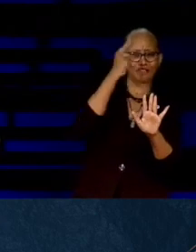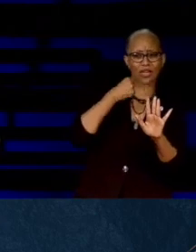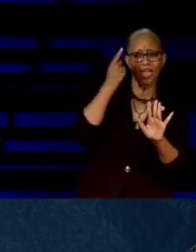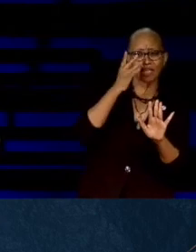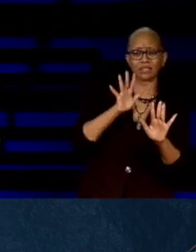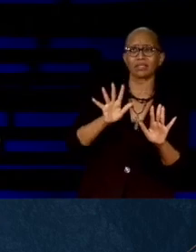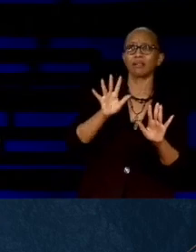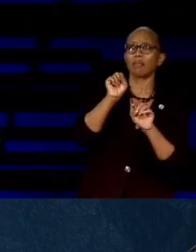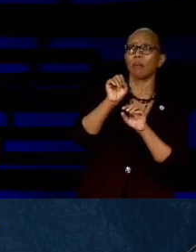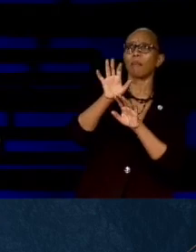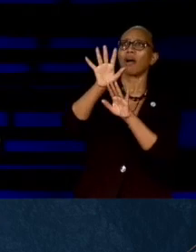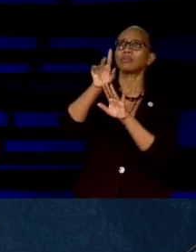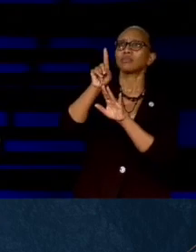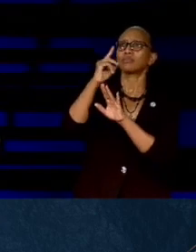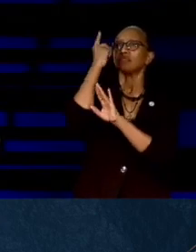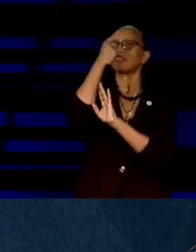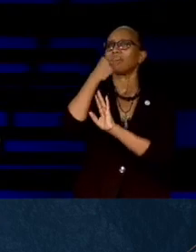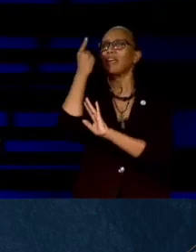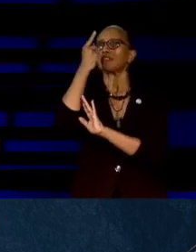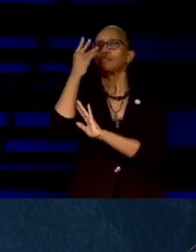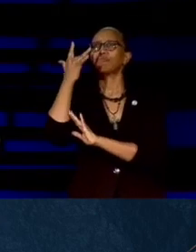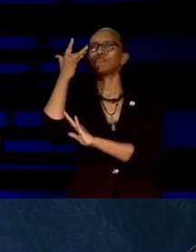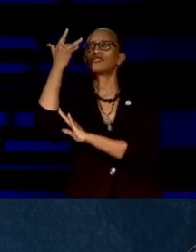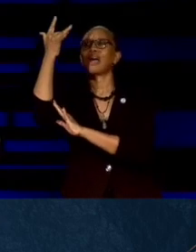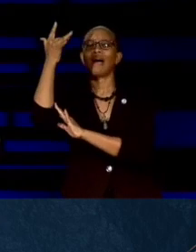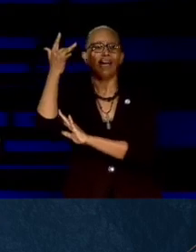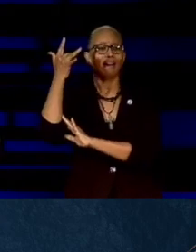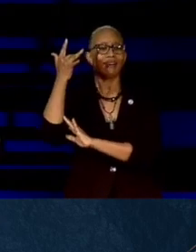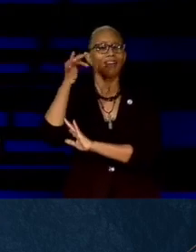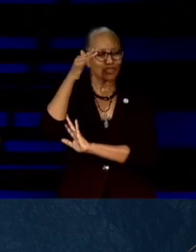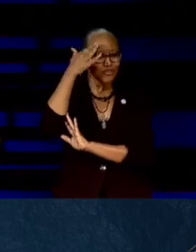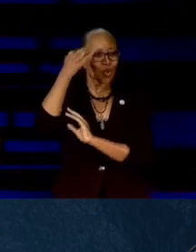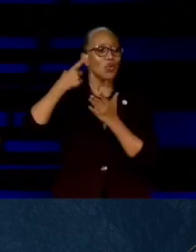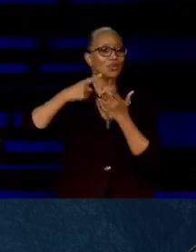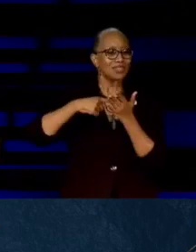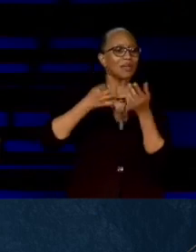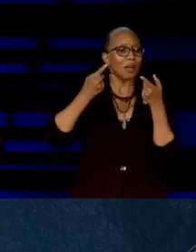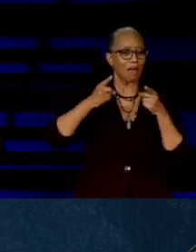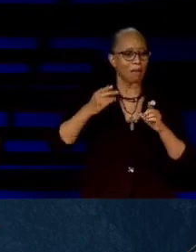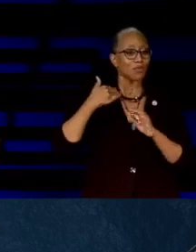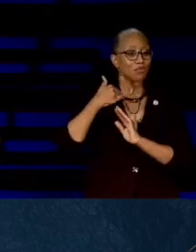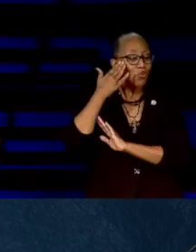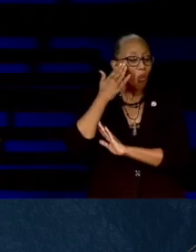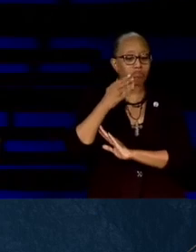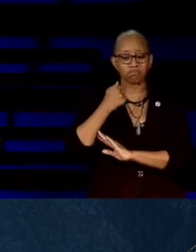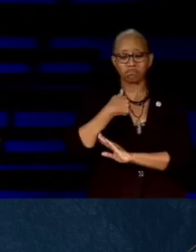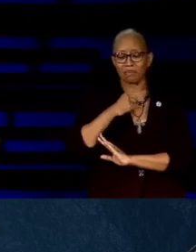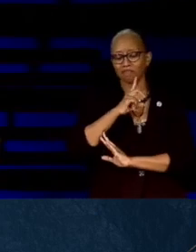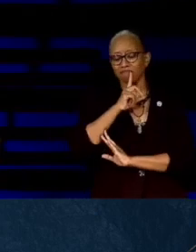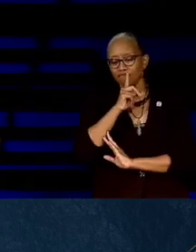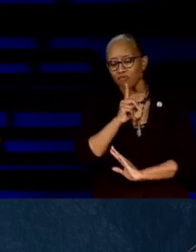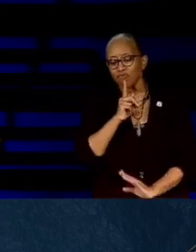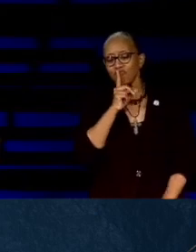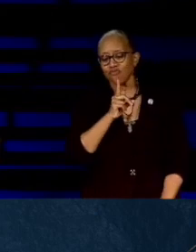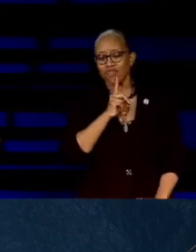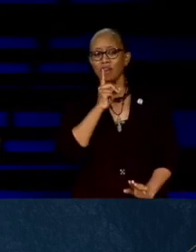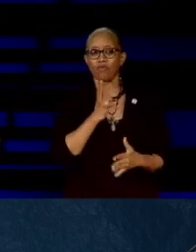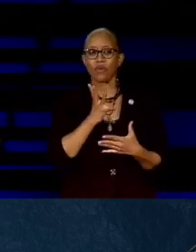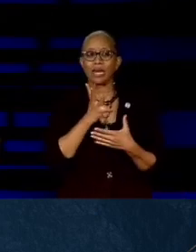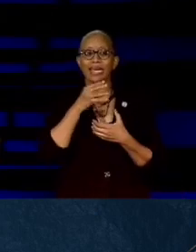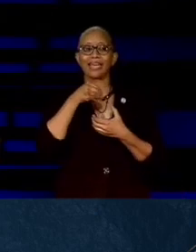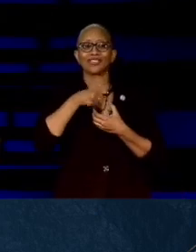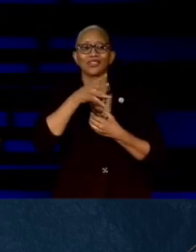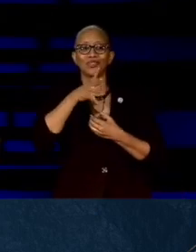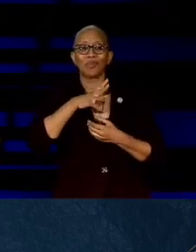up on the mountain of transfiguration. You know, every now and then, and y'all know I'm really, really, really into this